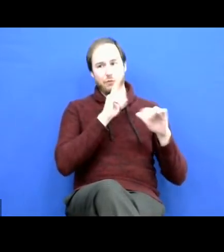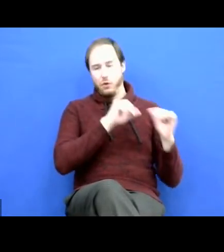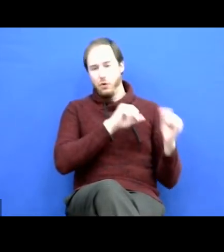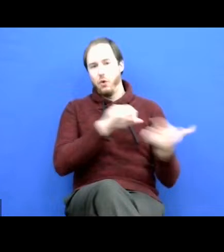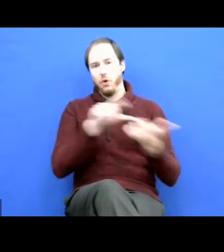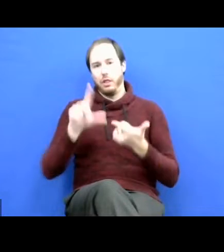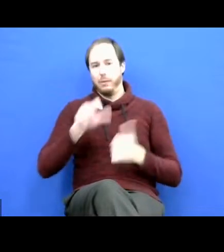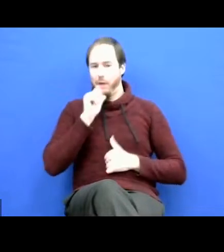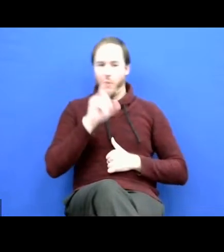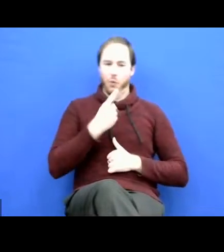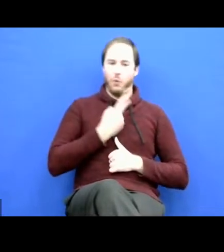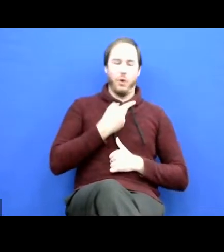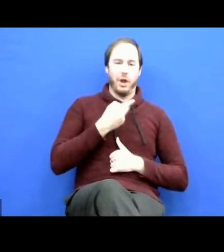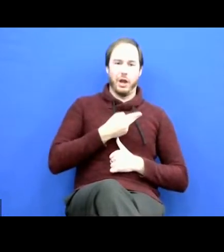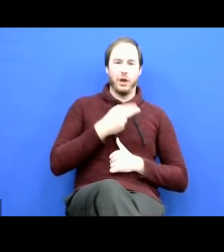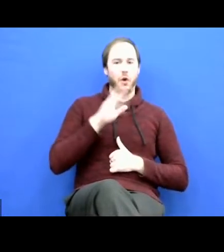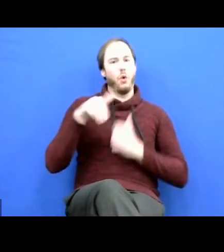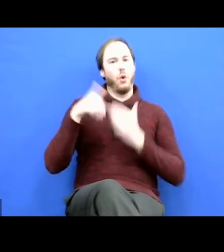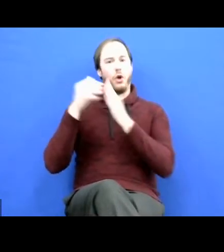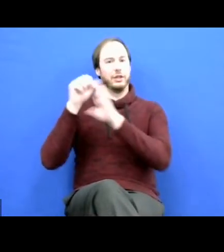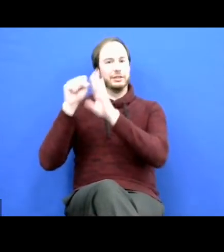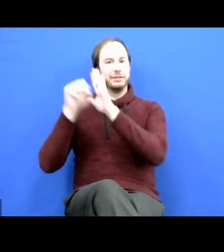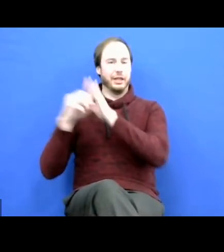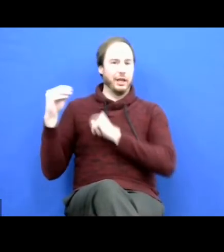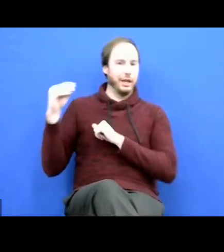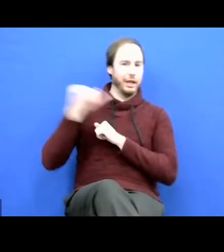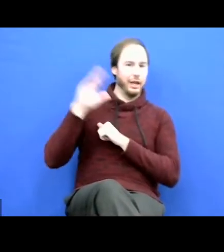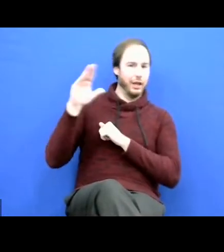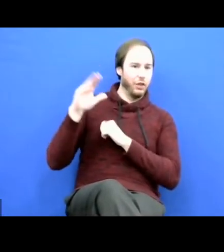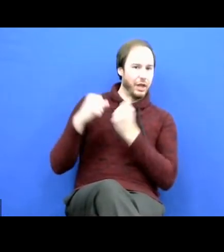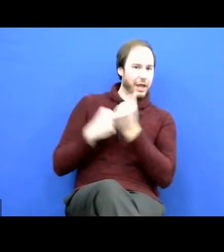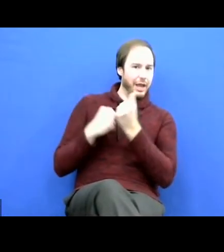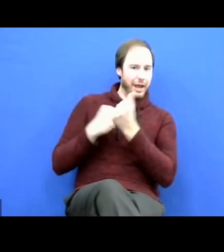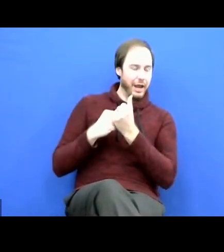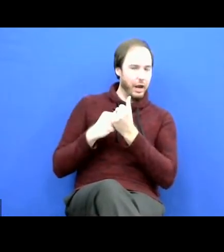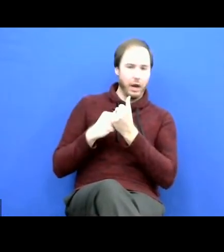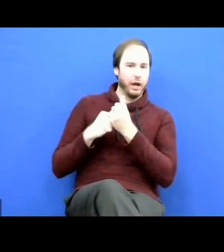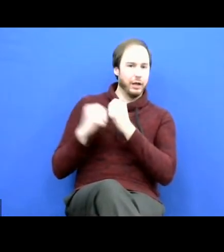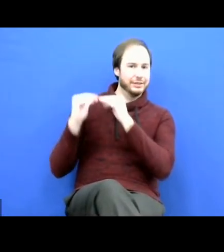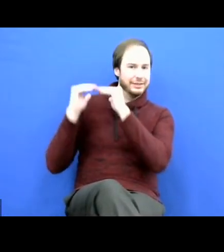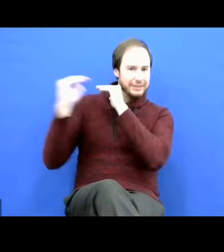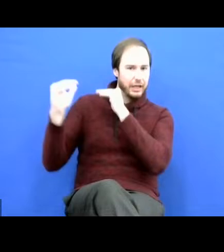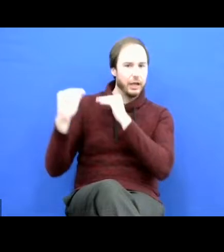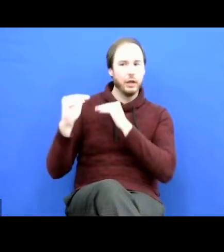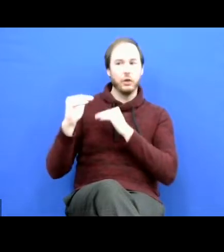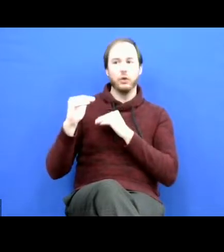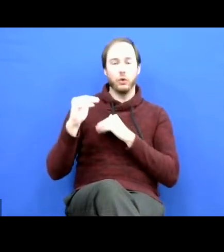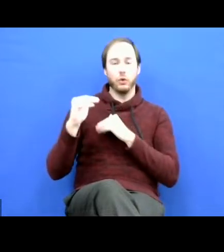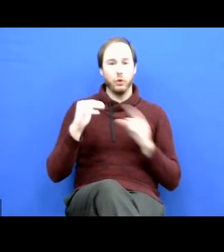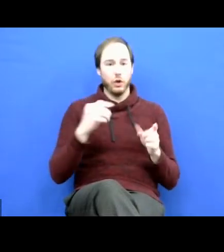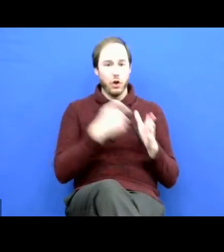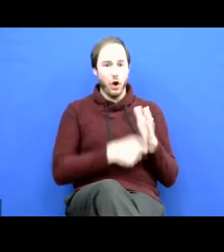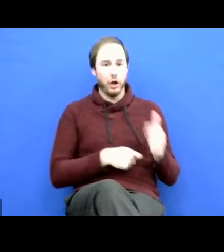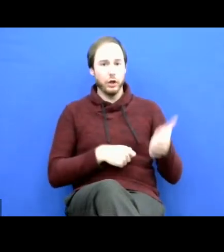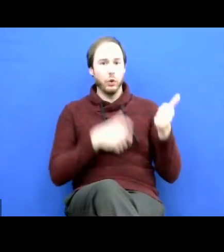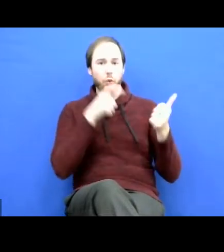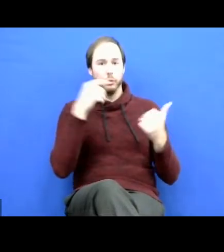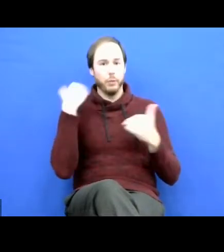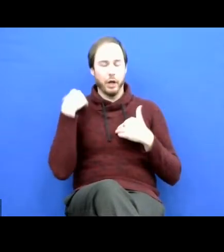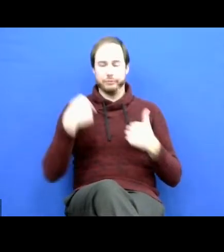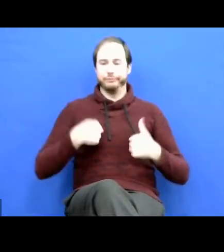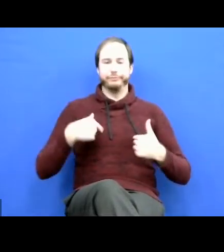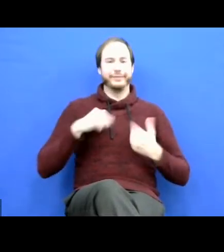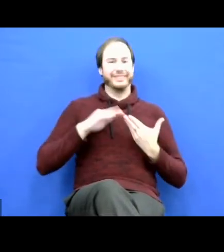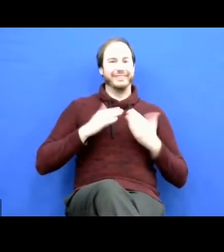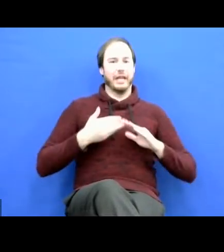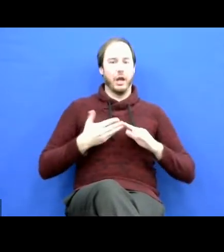other, the state aid has not. And so we're not only picking up the increases on the portion that our taxes